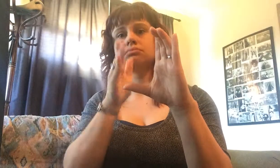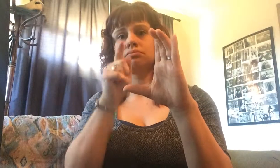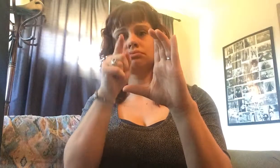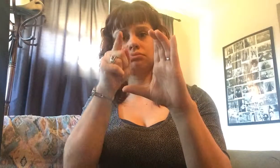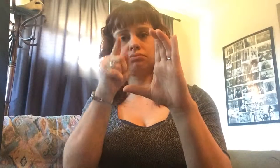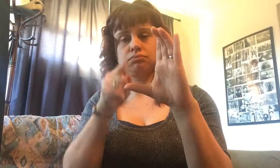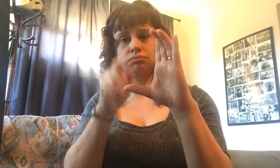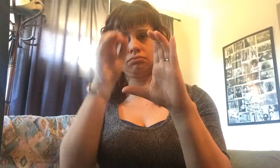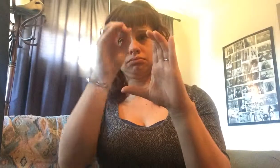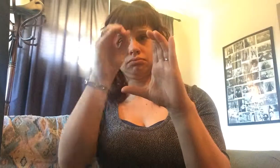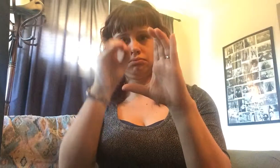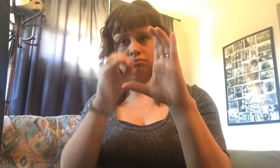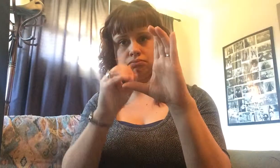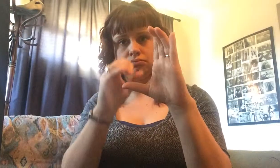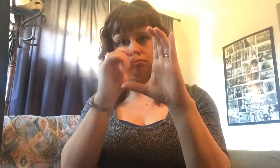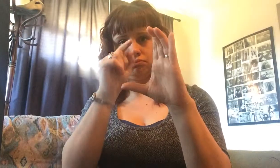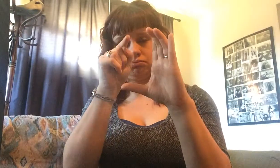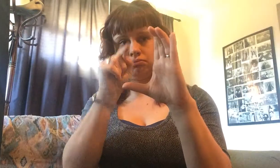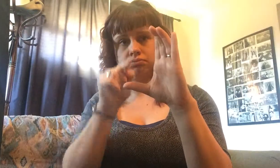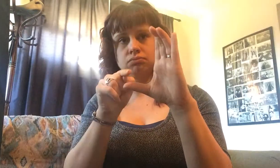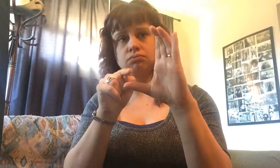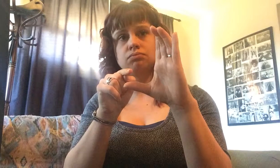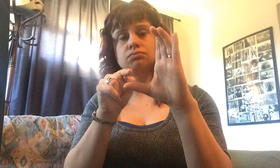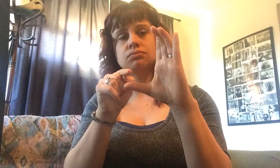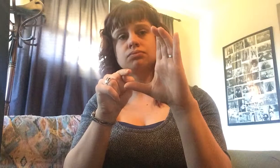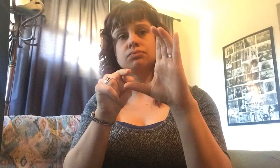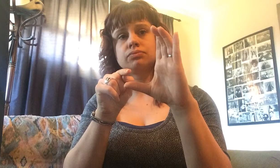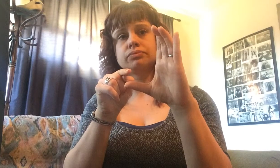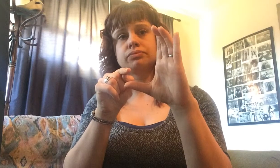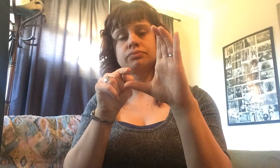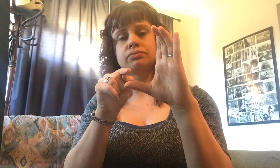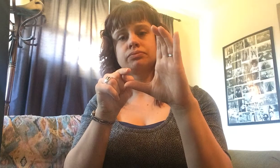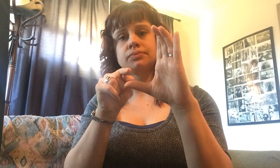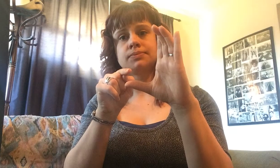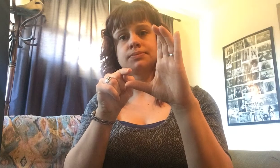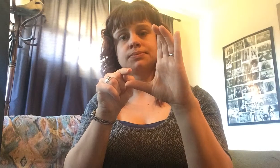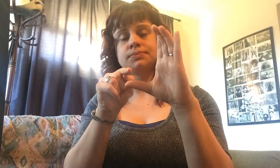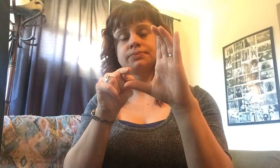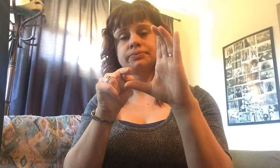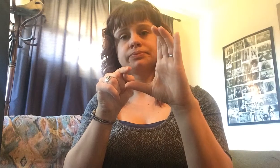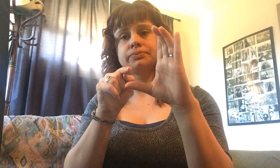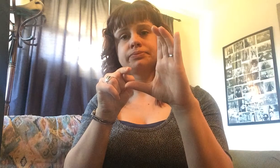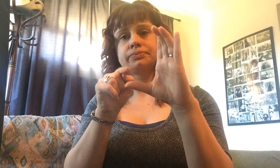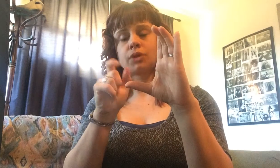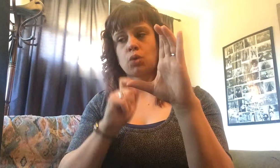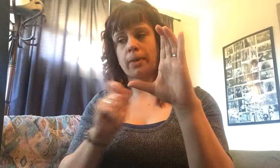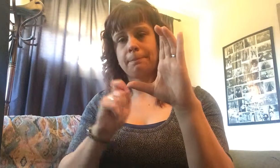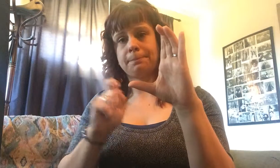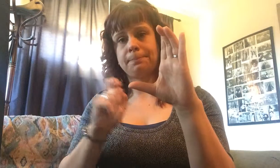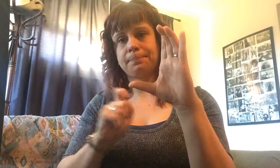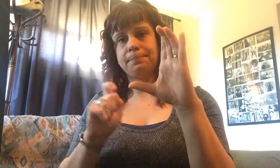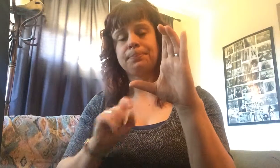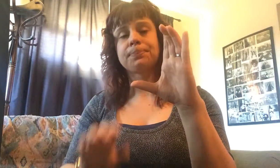right